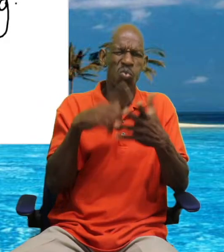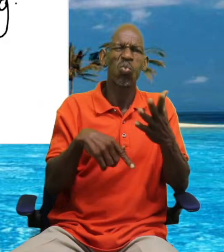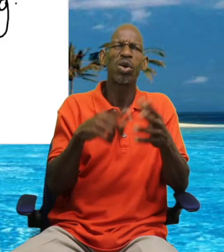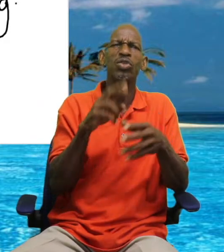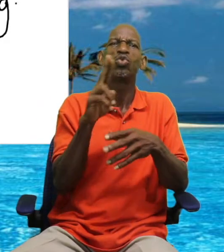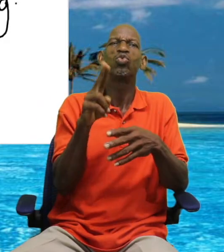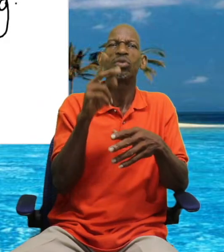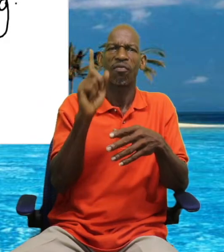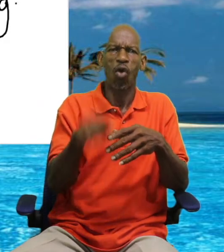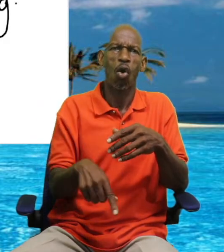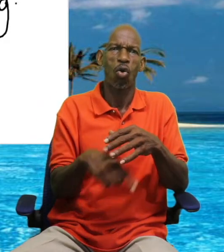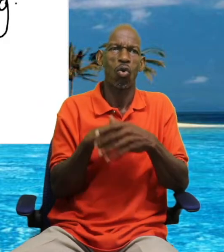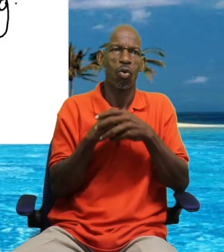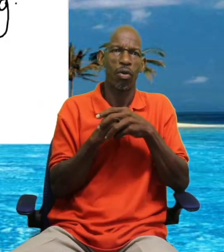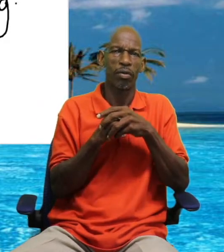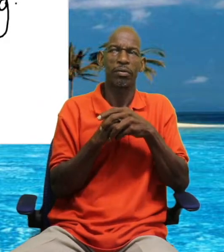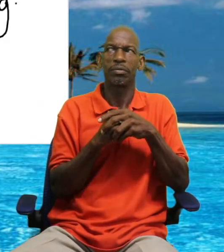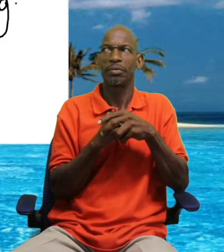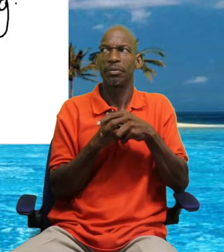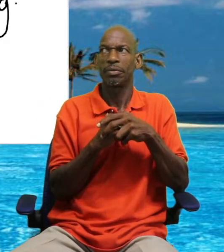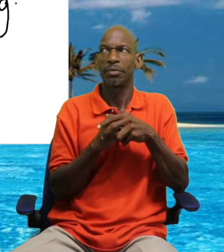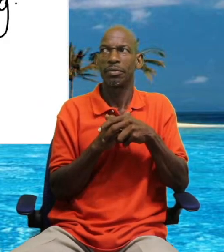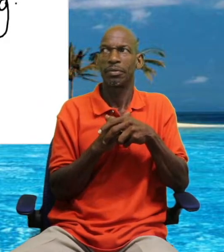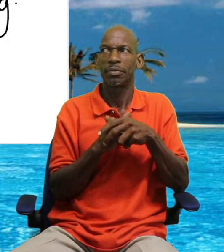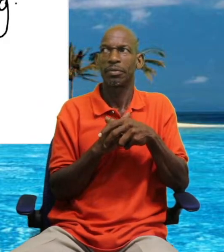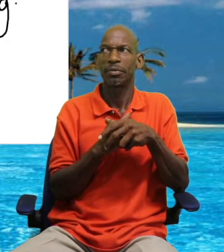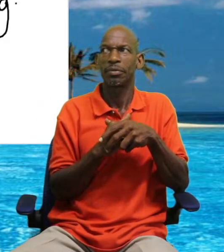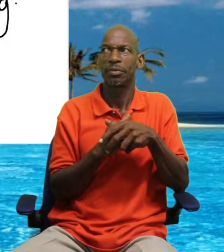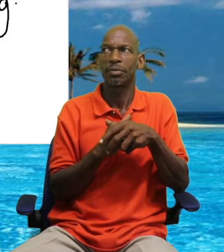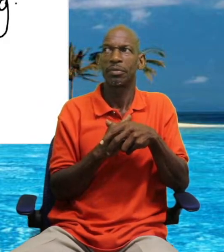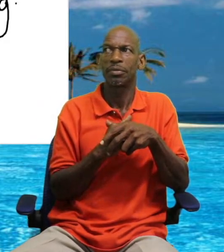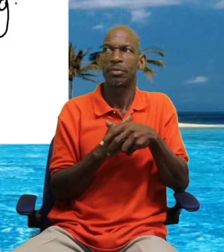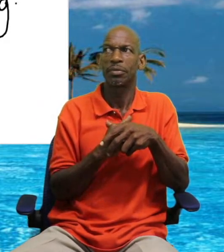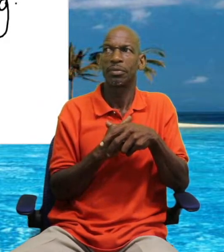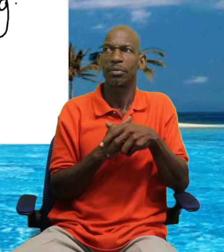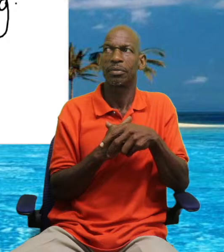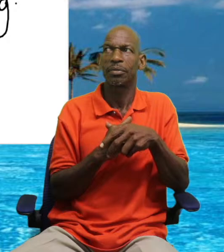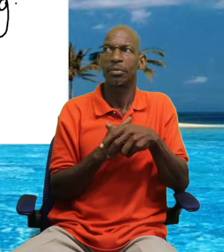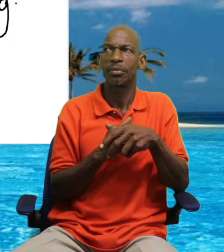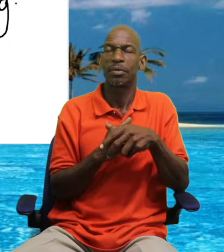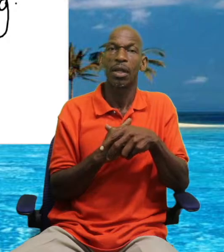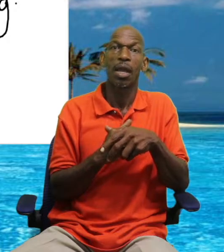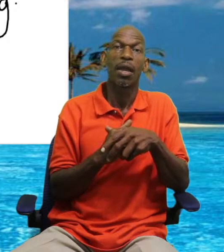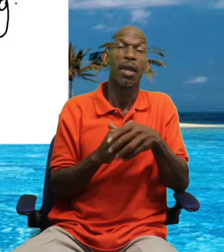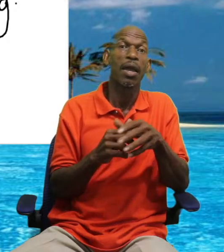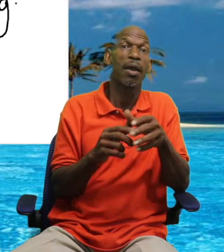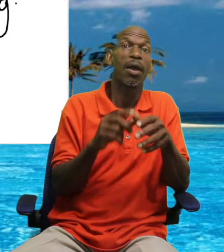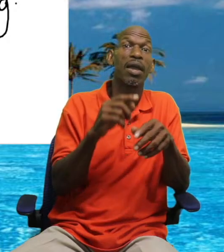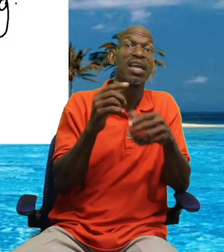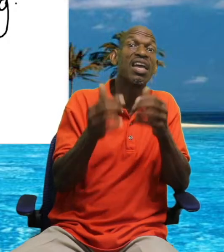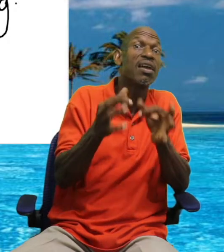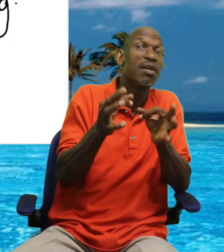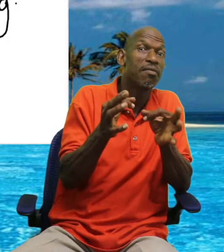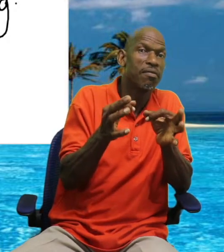things. For and, they join things that are the same